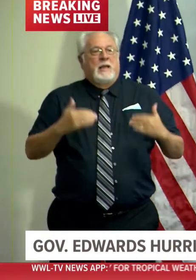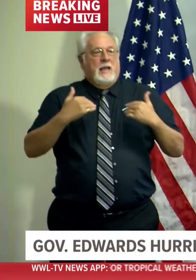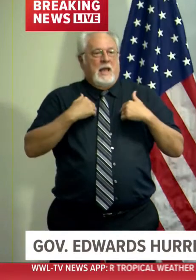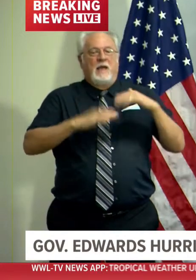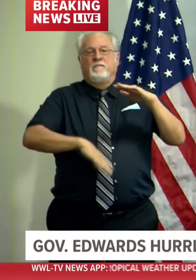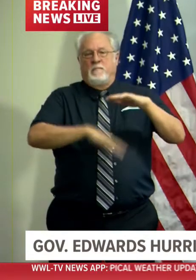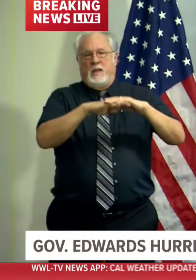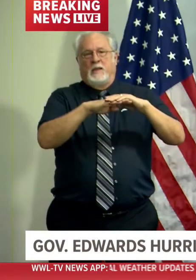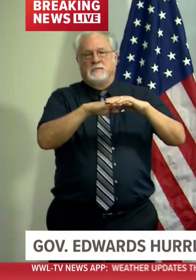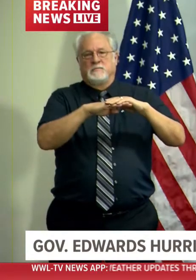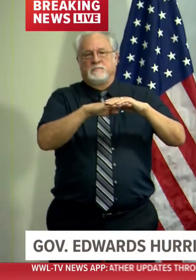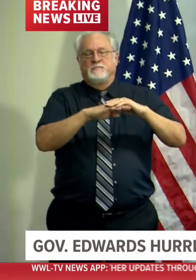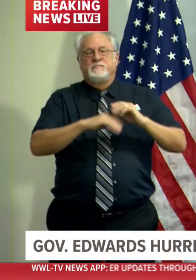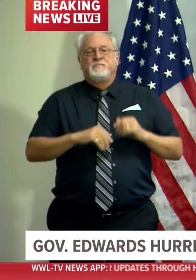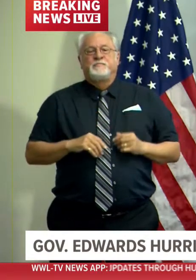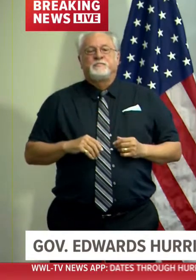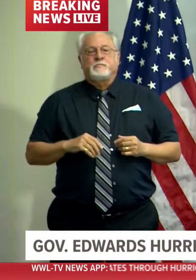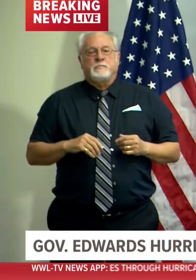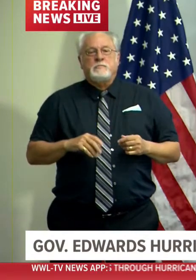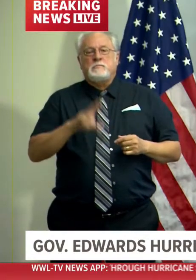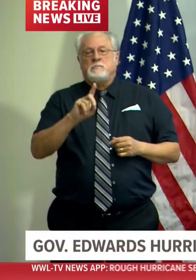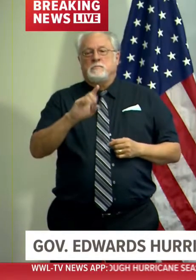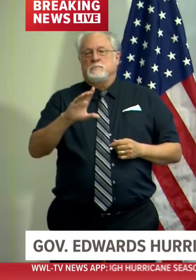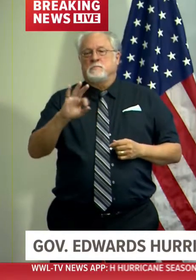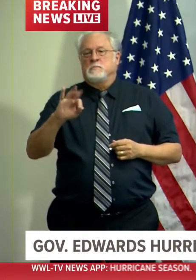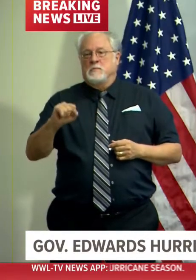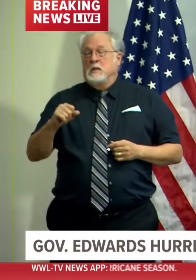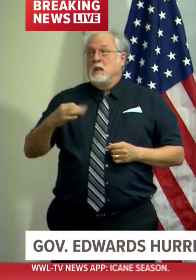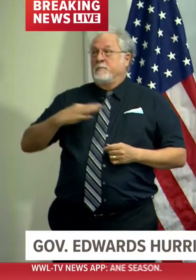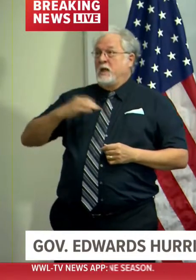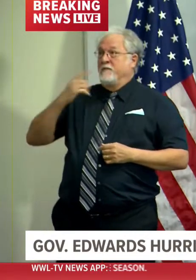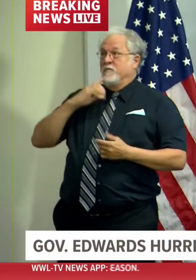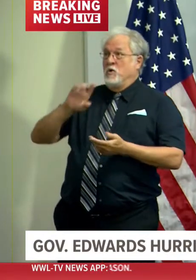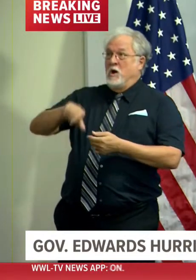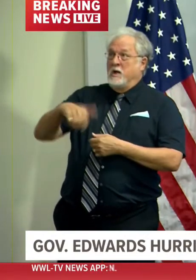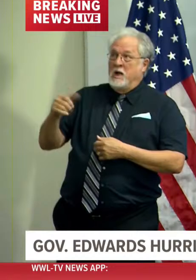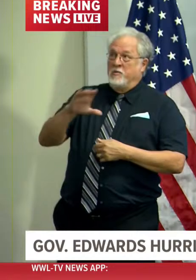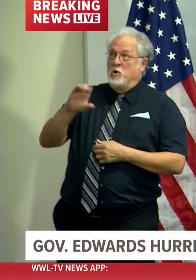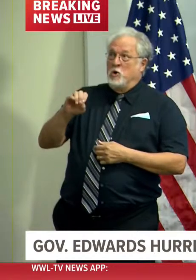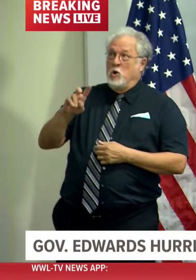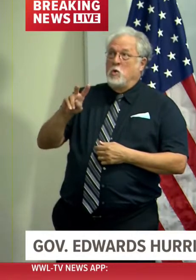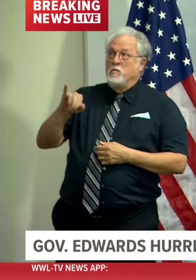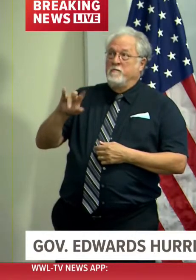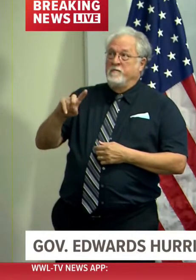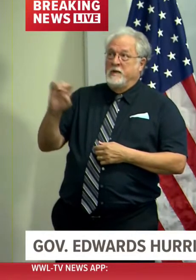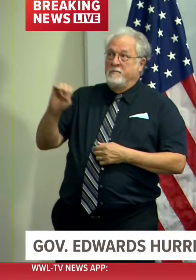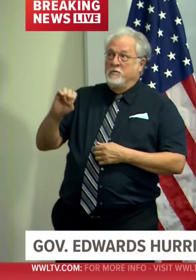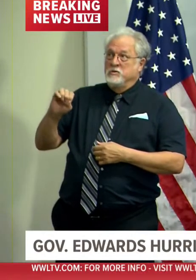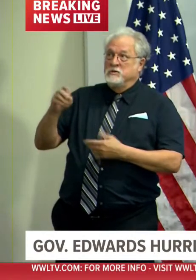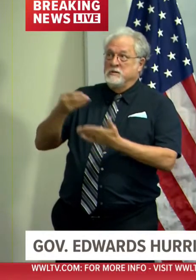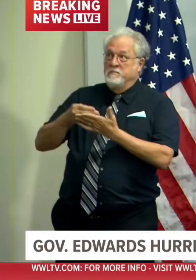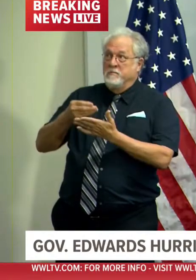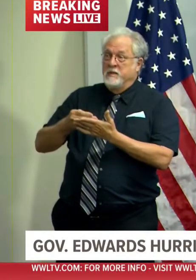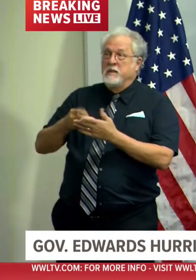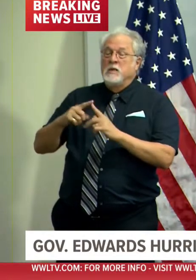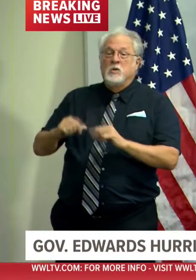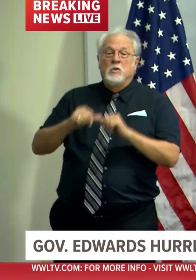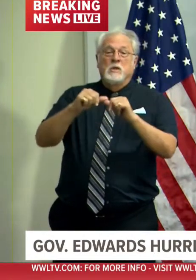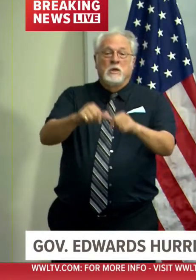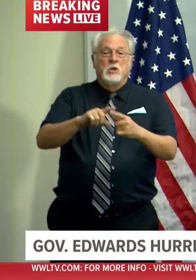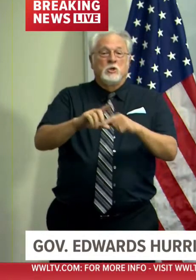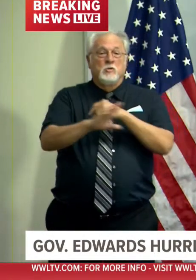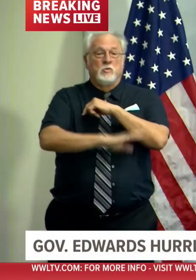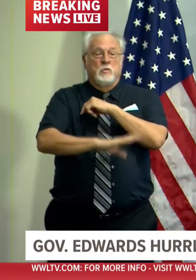the maximum. DCF applied for another COVID emergency allotment to continue into the month